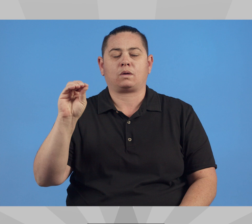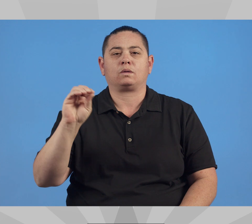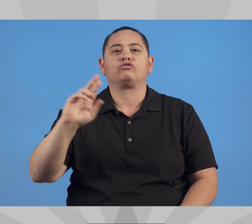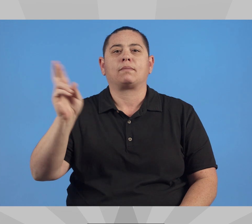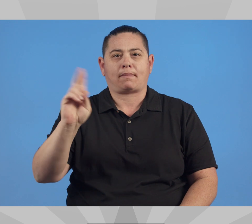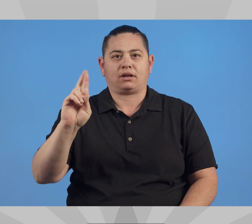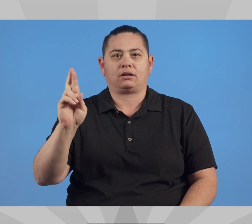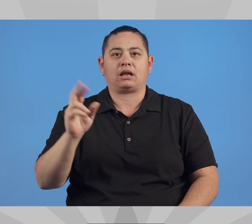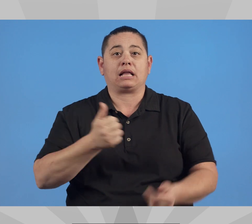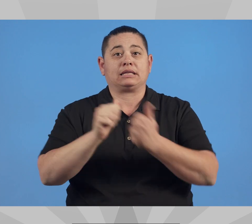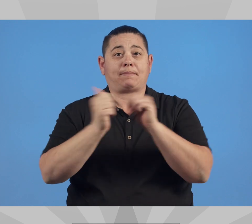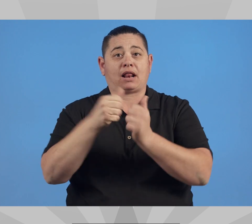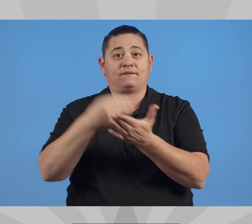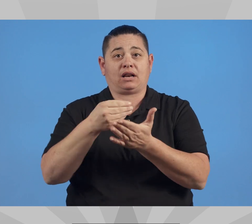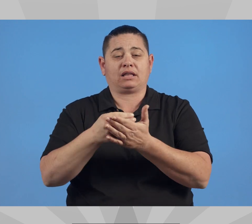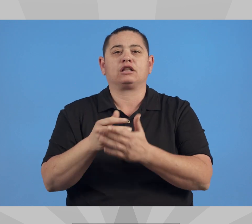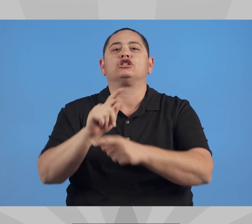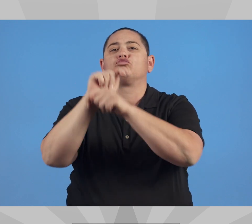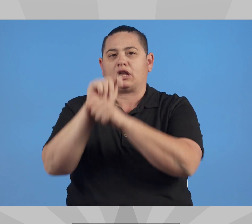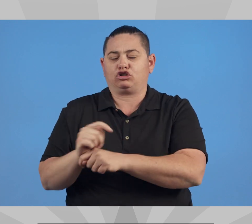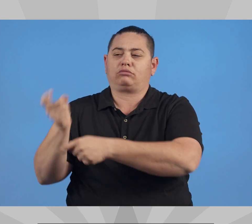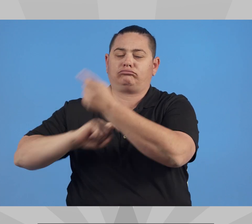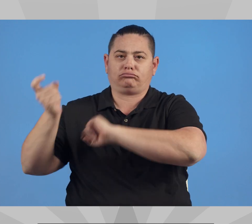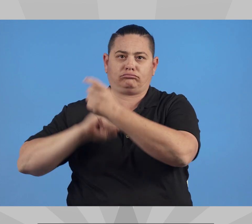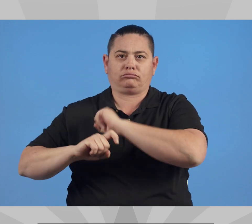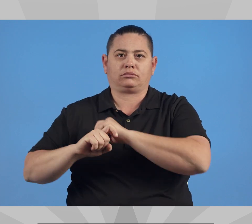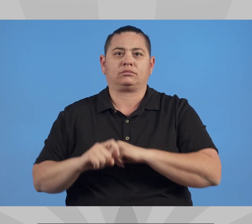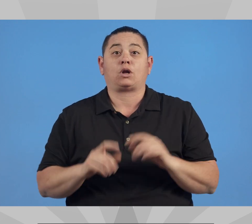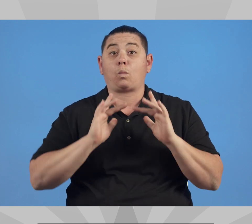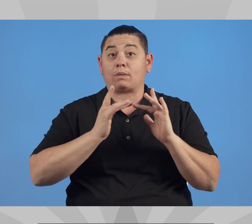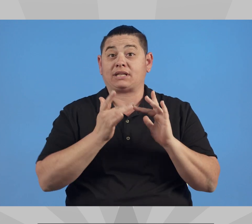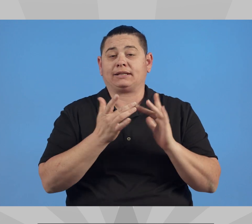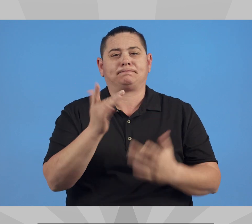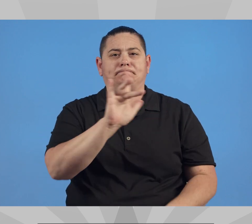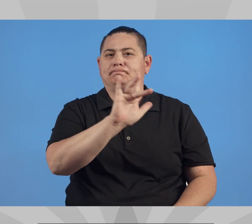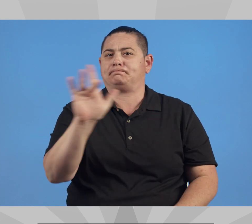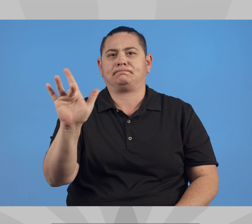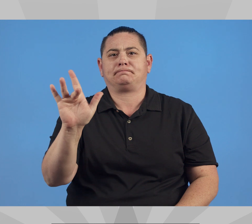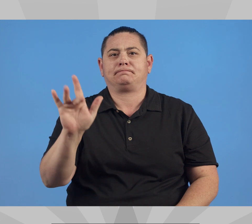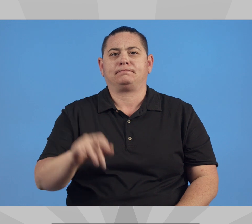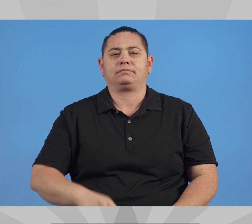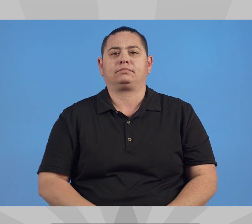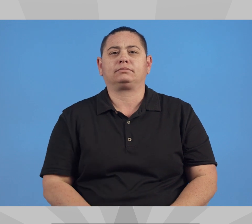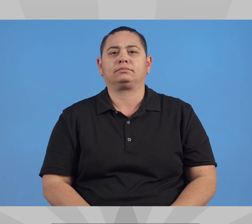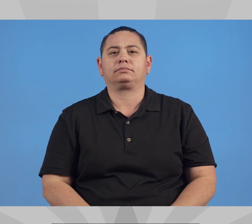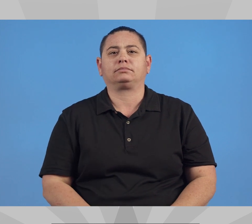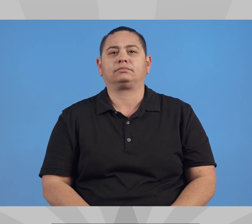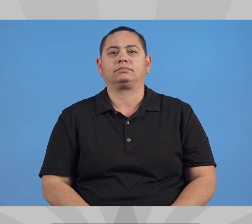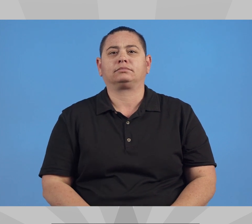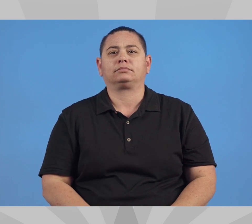Peter Anello. Party, Republican. Campaign funding, traditional. Website,